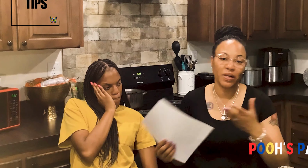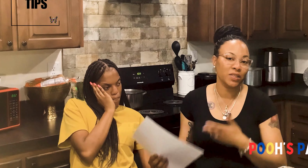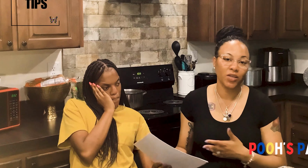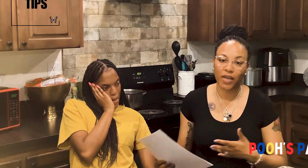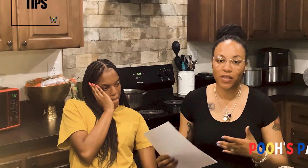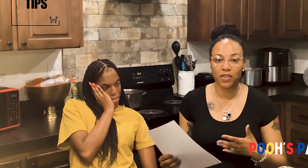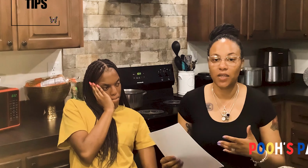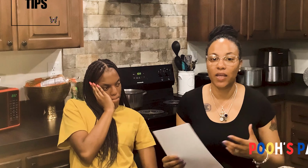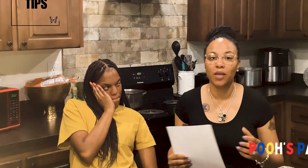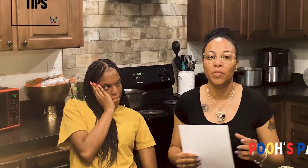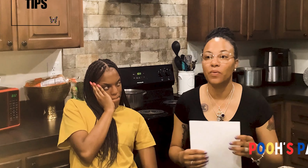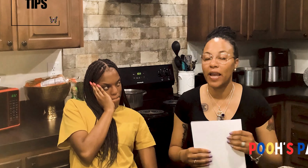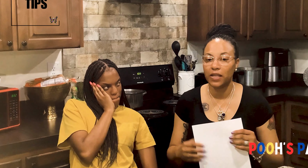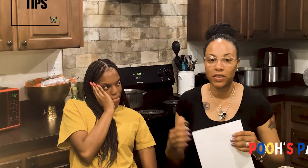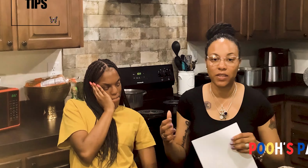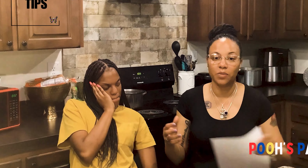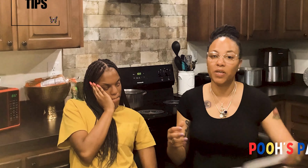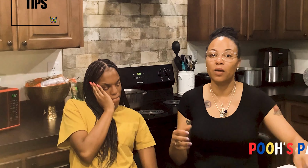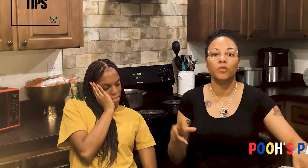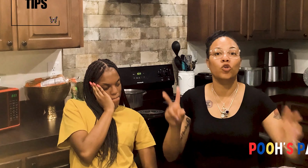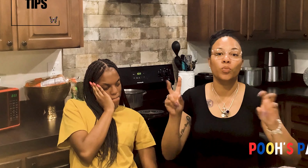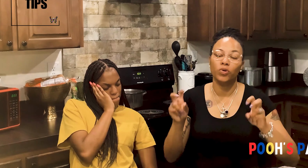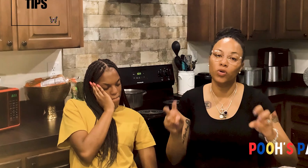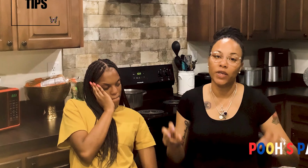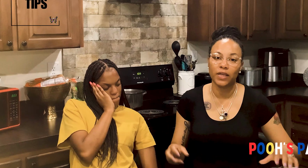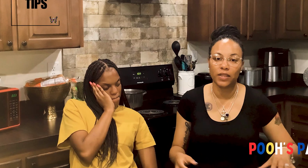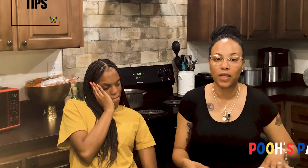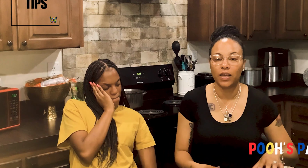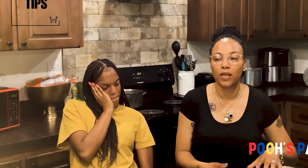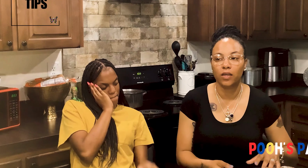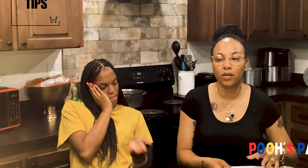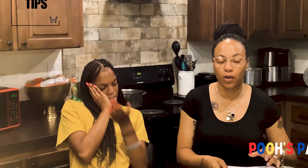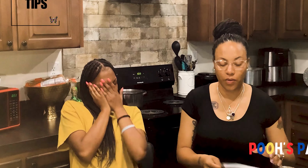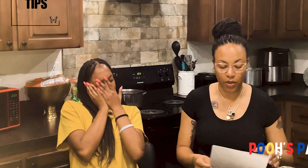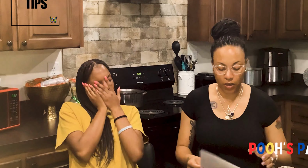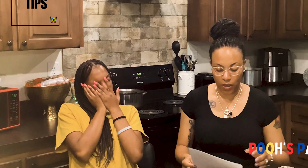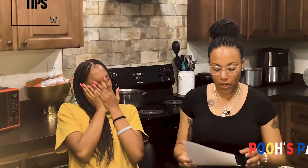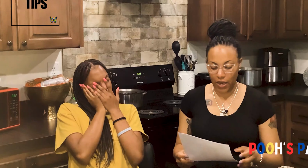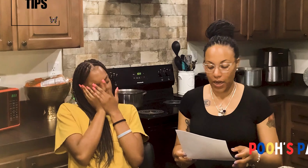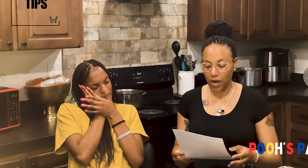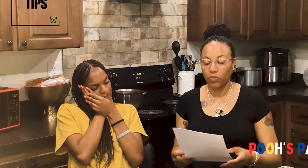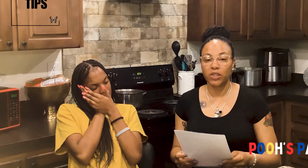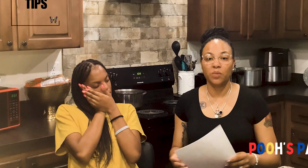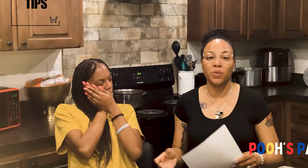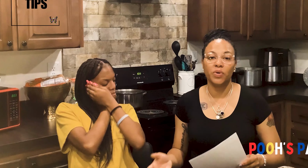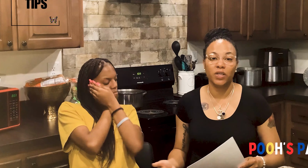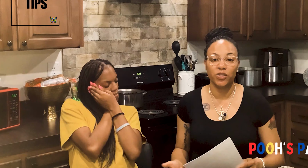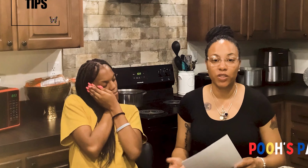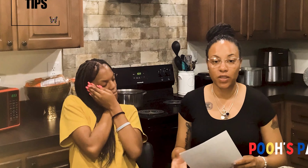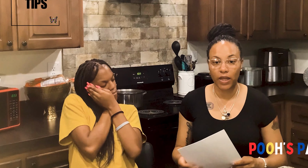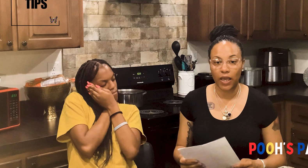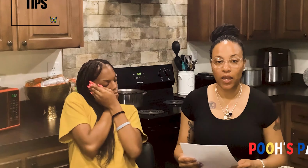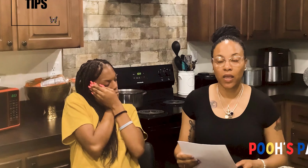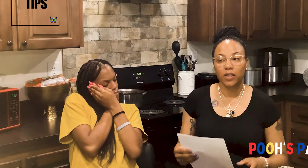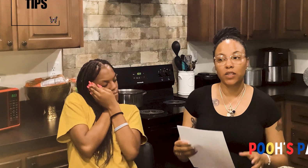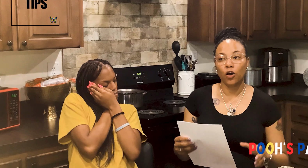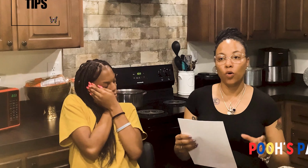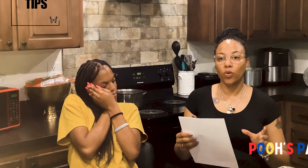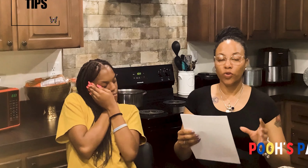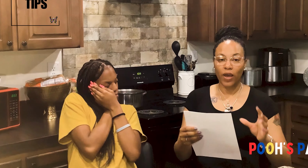turn 18. They didn't miraculously become normal or anything, And I wish that people understood that. So you have